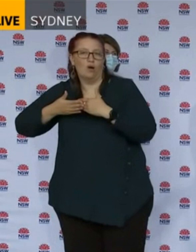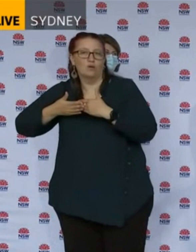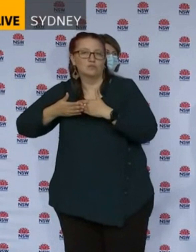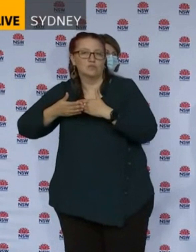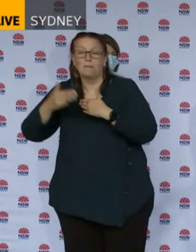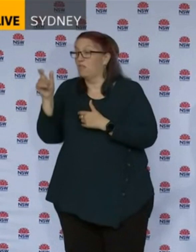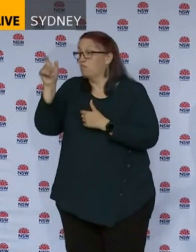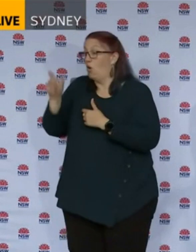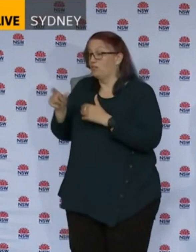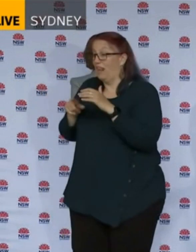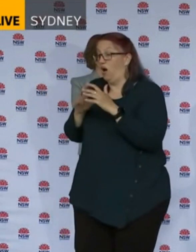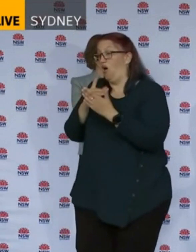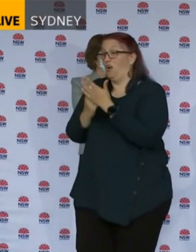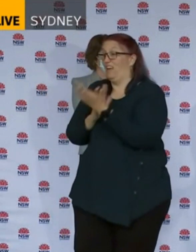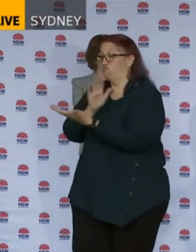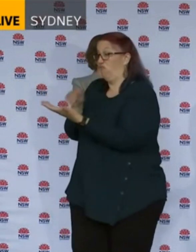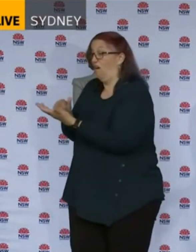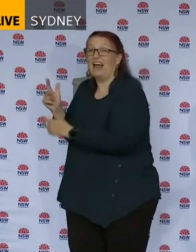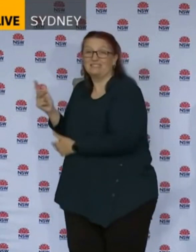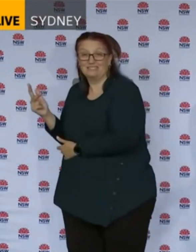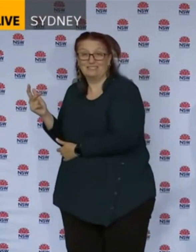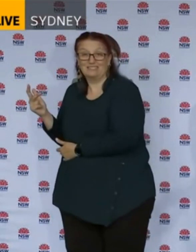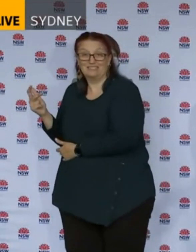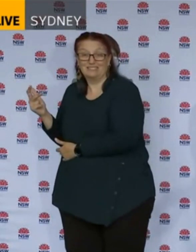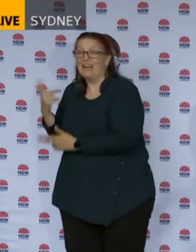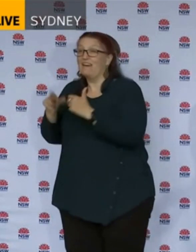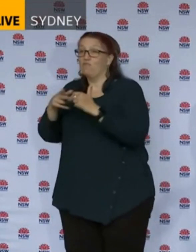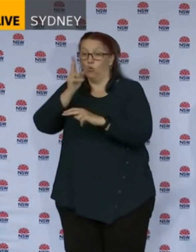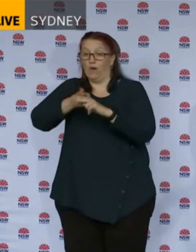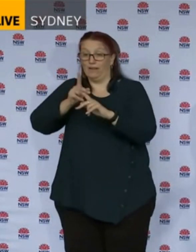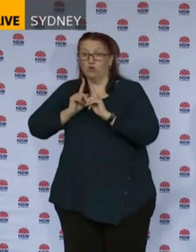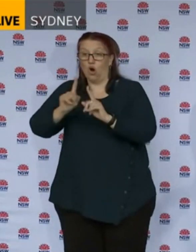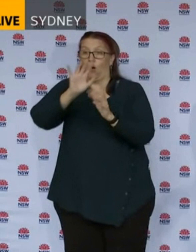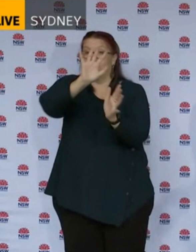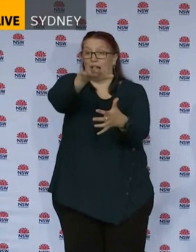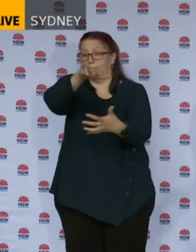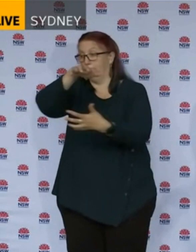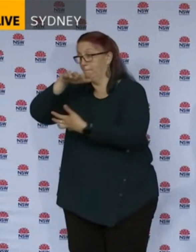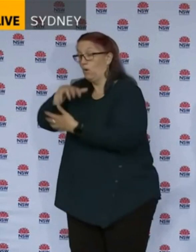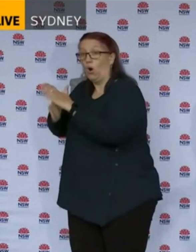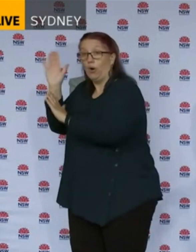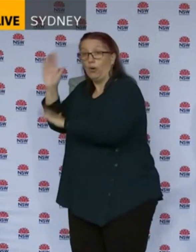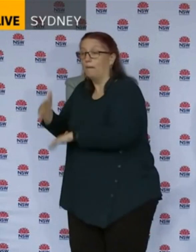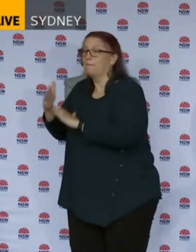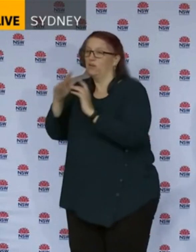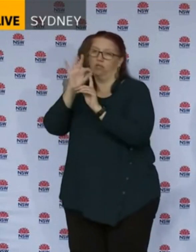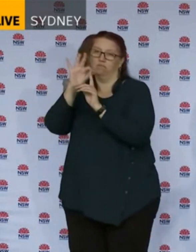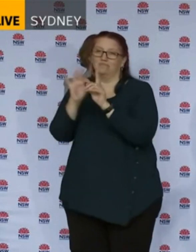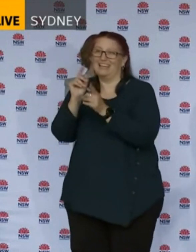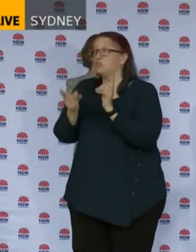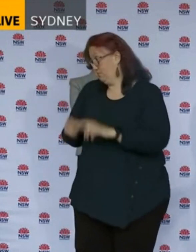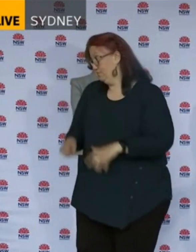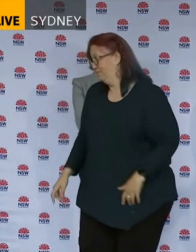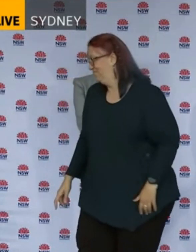case left at only got there at 8. If you'd been really quick and gone in and out, you will subsequently been downgraded to